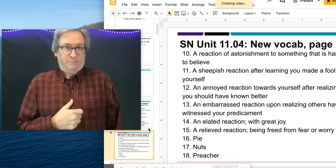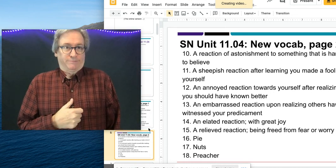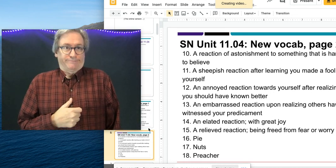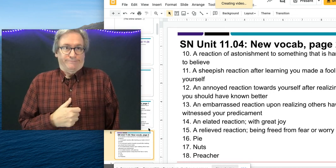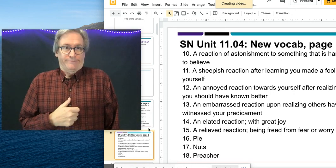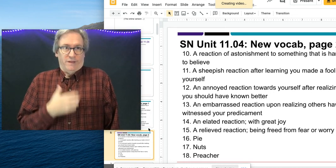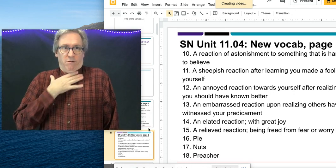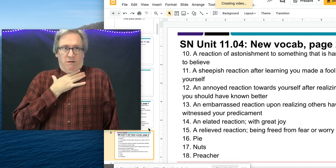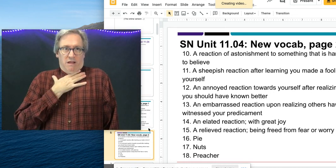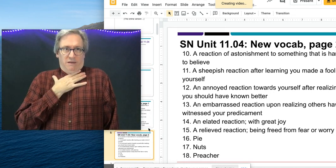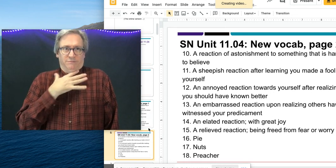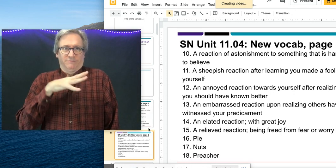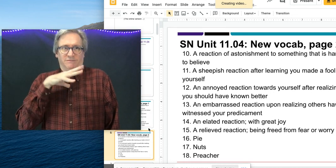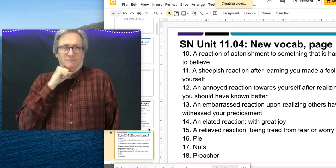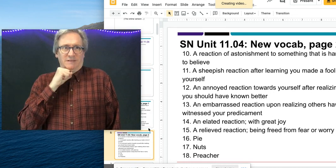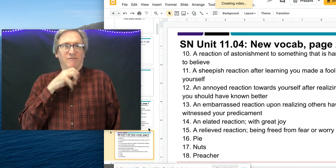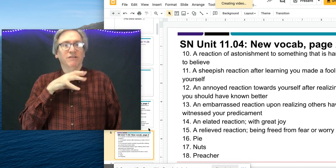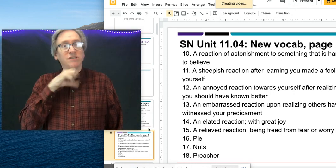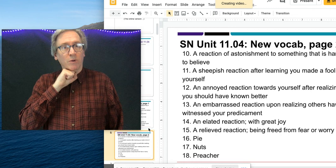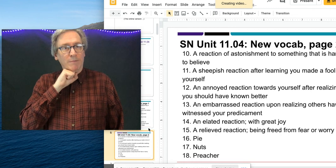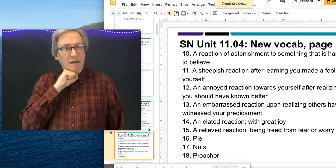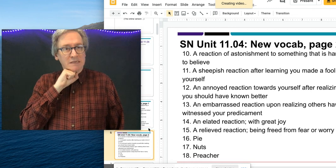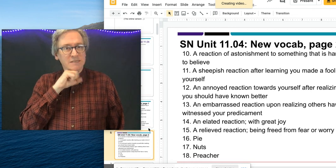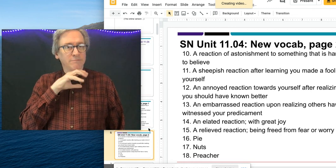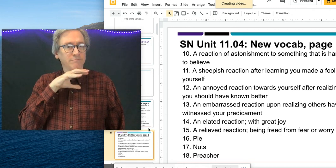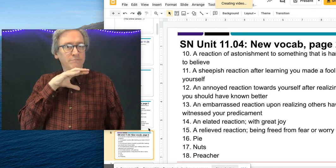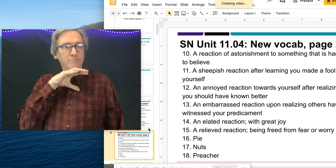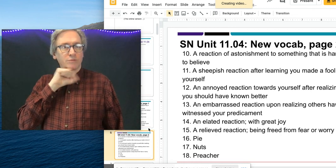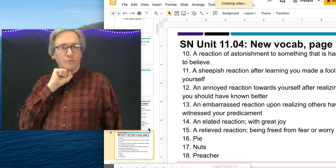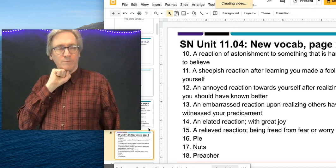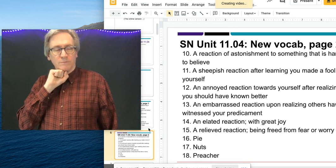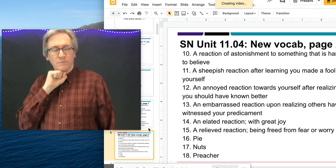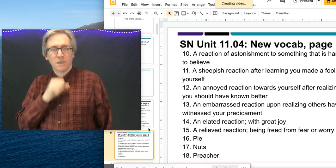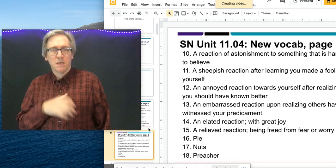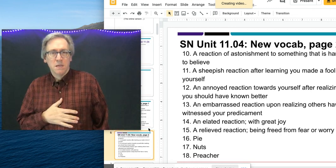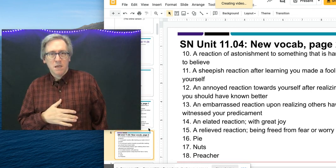like a, oh gosh, I feel so embarrassed.